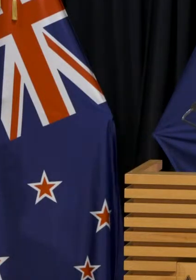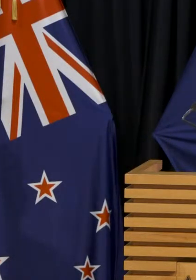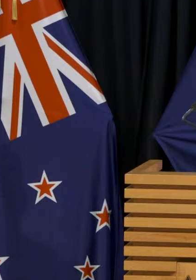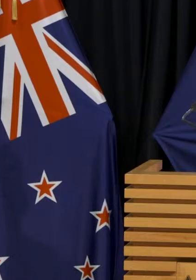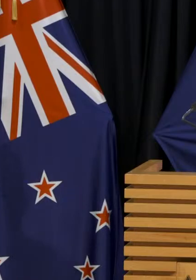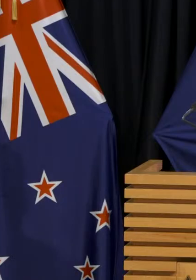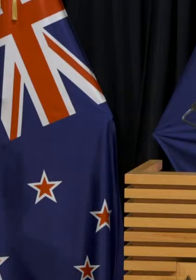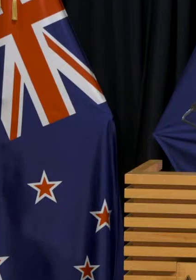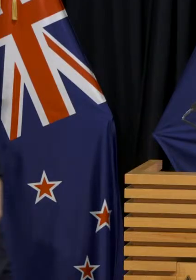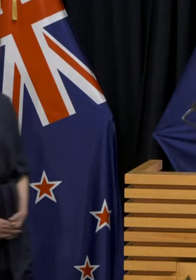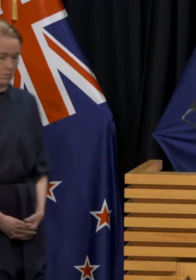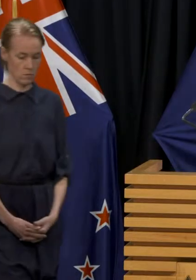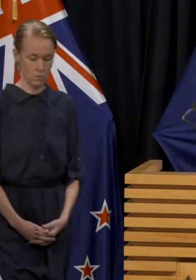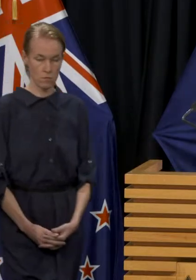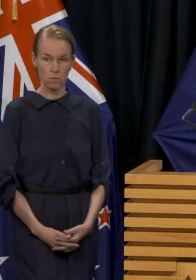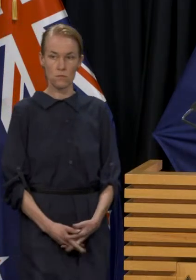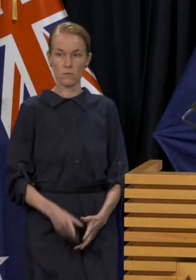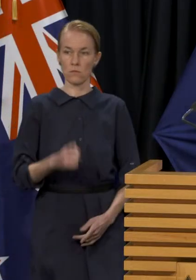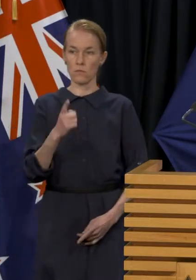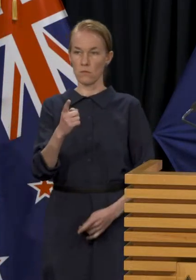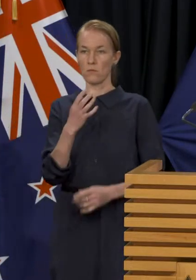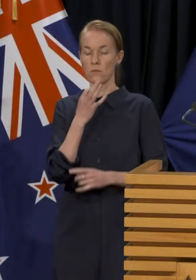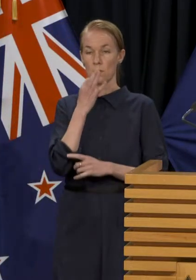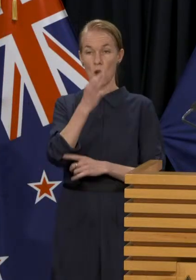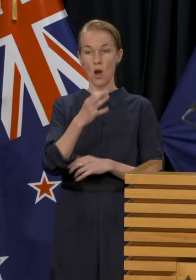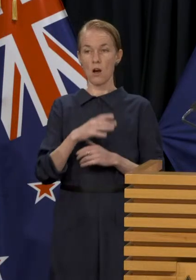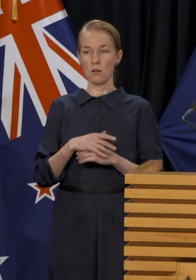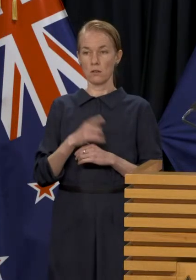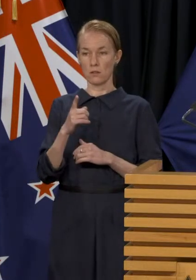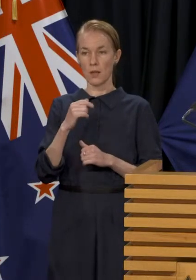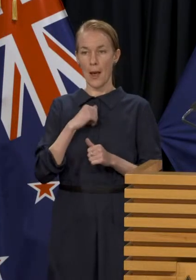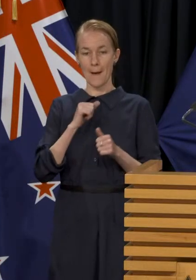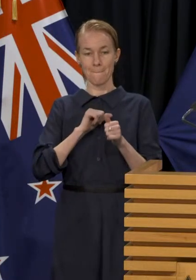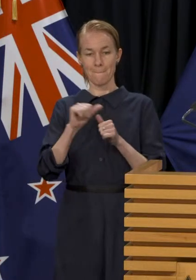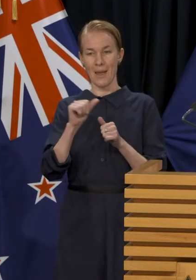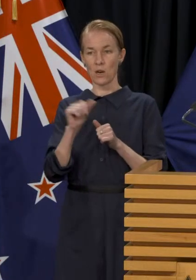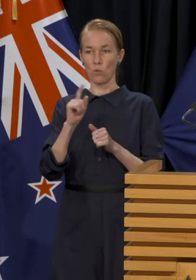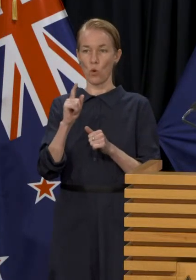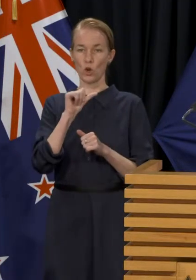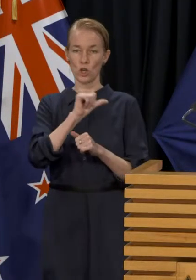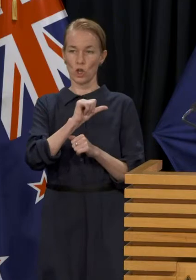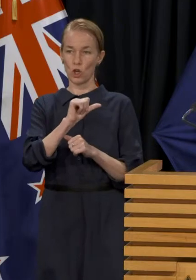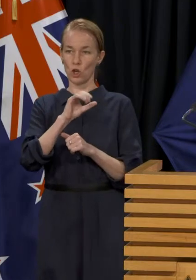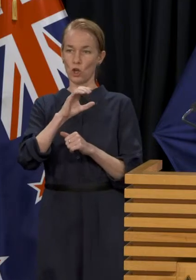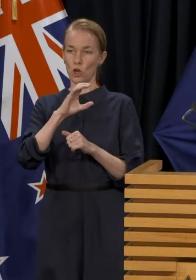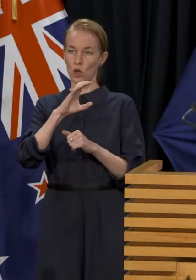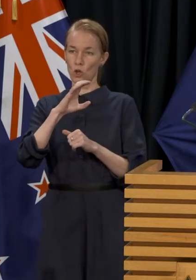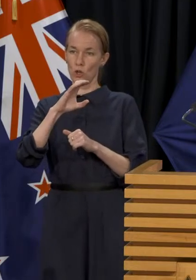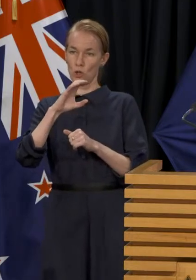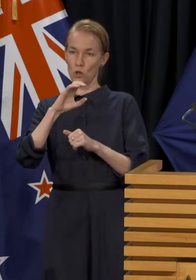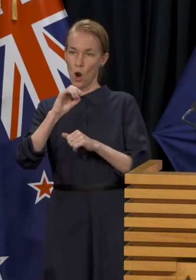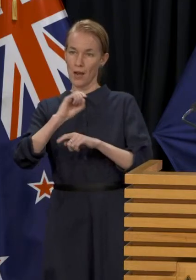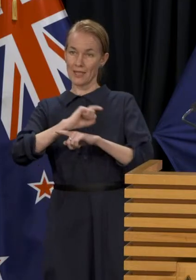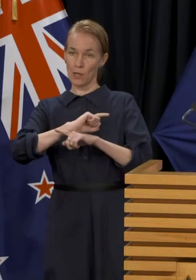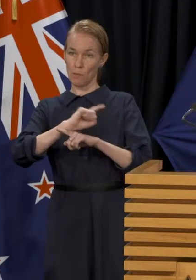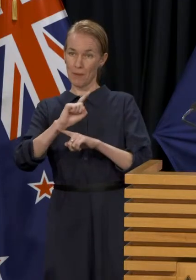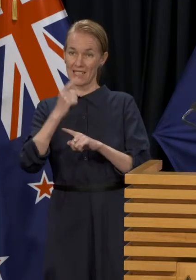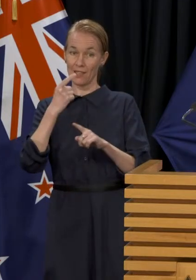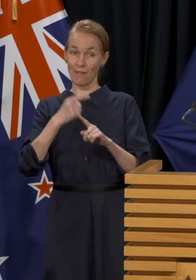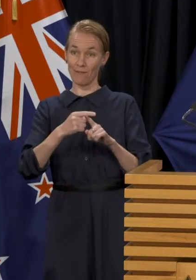could make sure that that person is effectively quarantined without having 20 hours to wander around and infect other